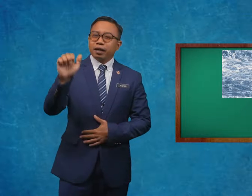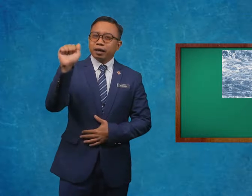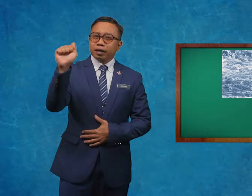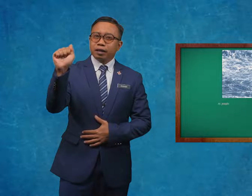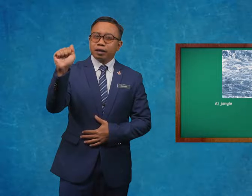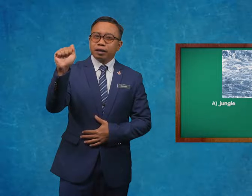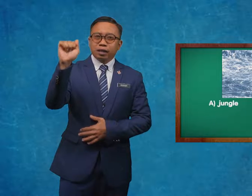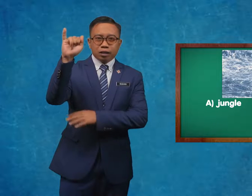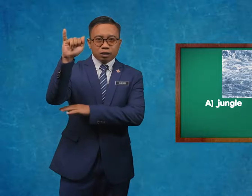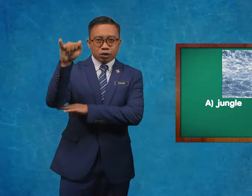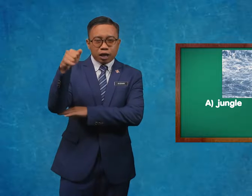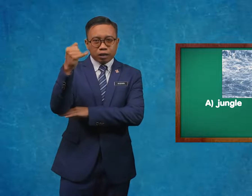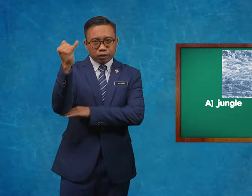A. Jungle.